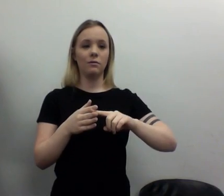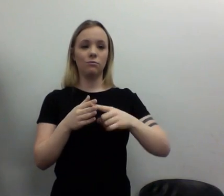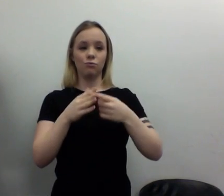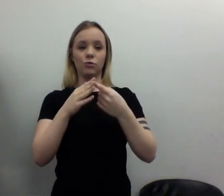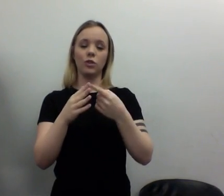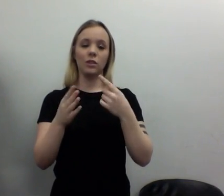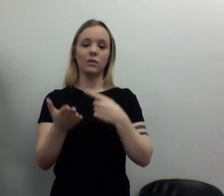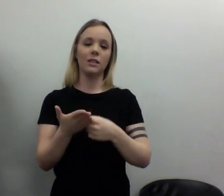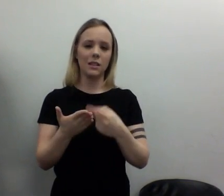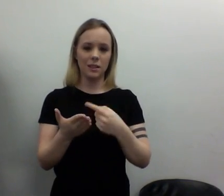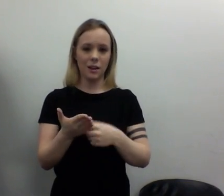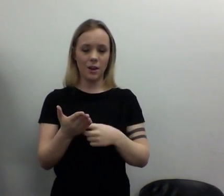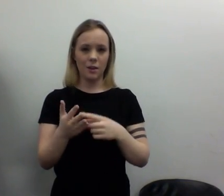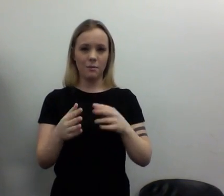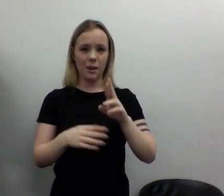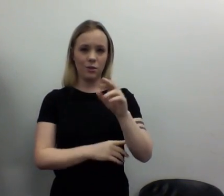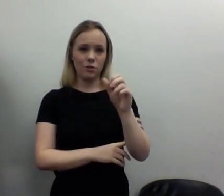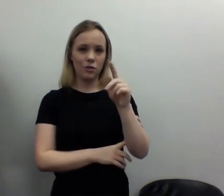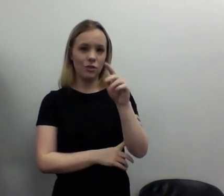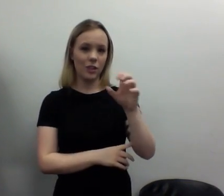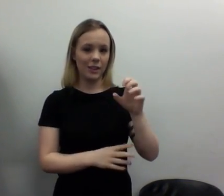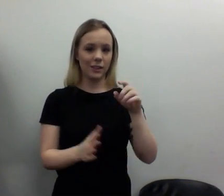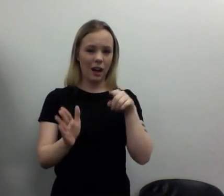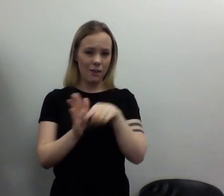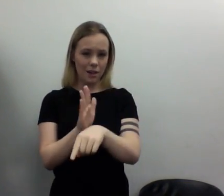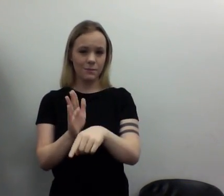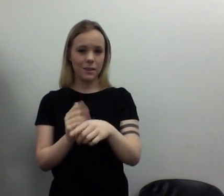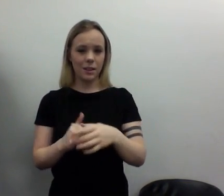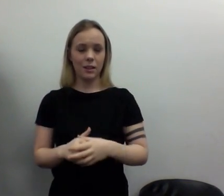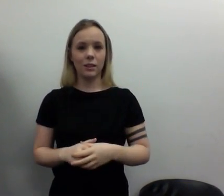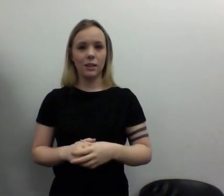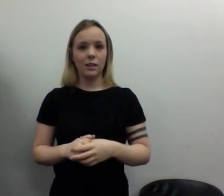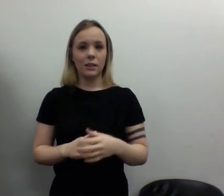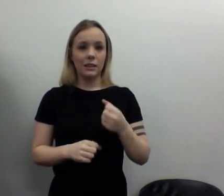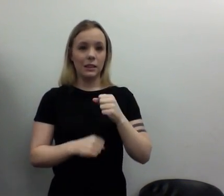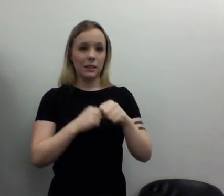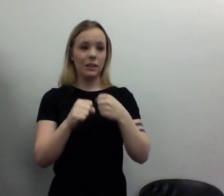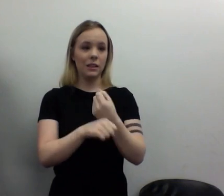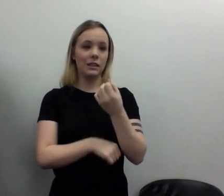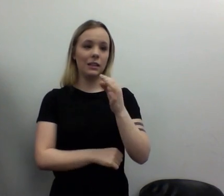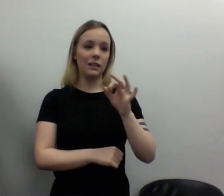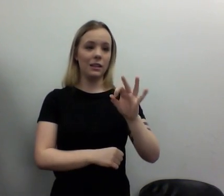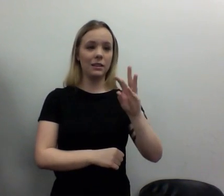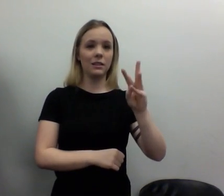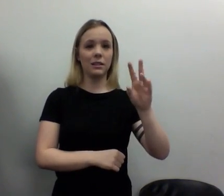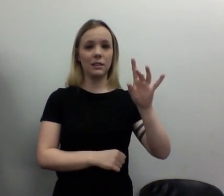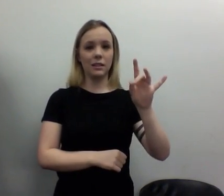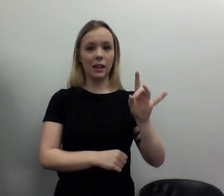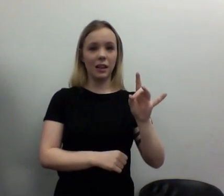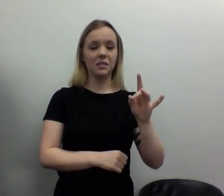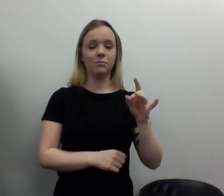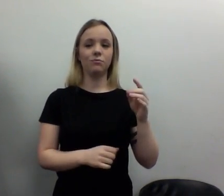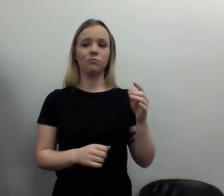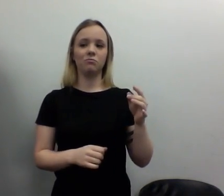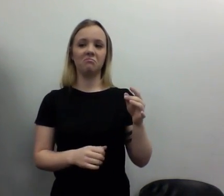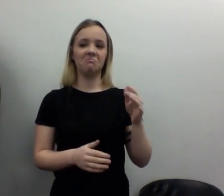to 1968, there was a relatively normal homicide rate in the United States. It never went below 6 per